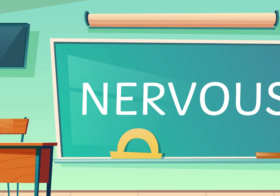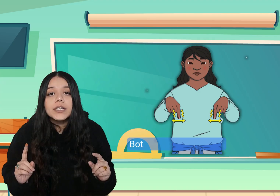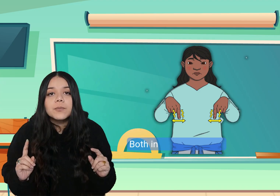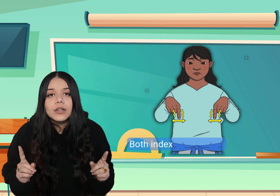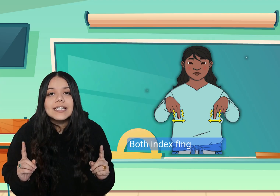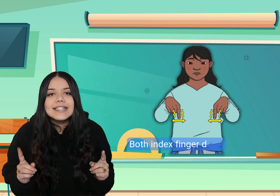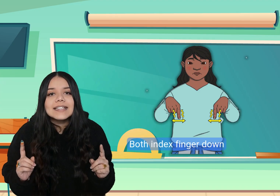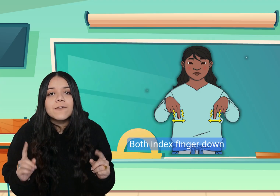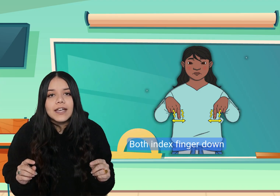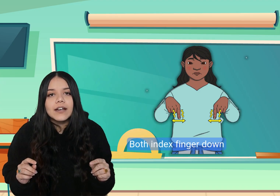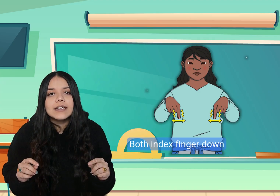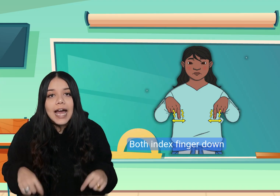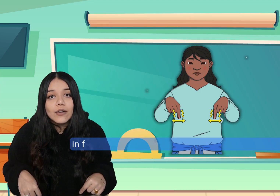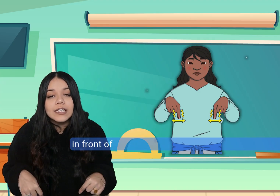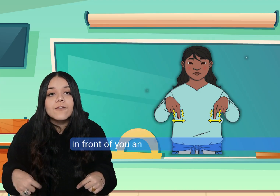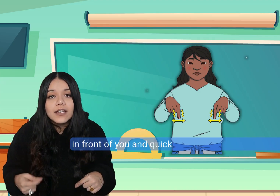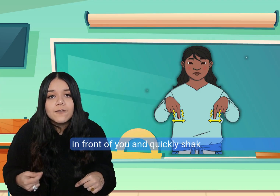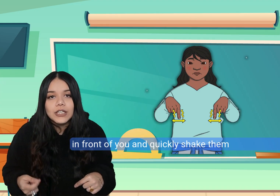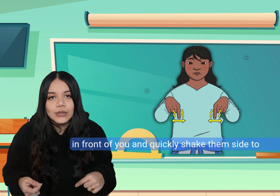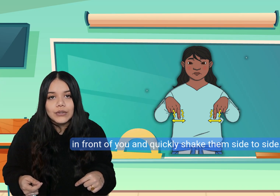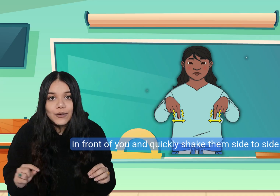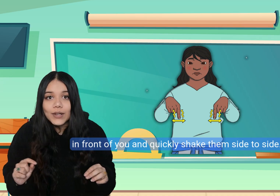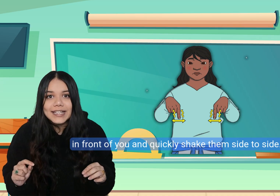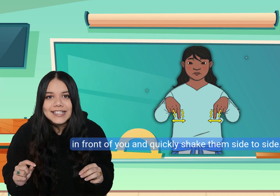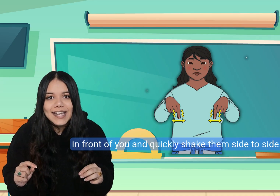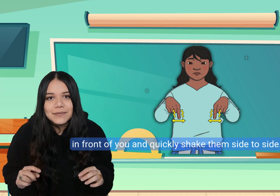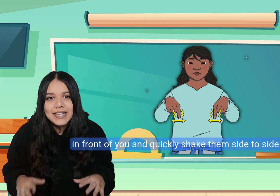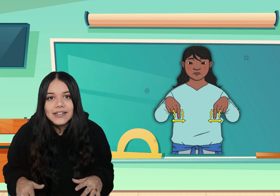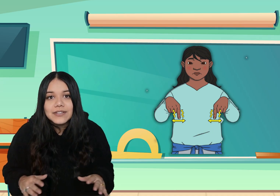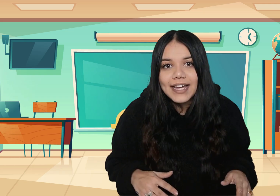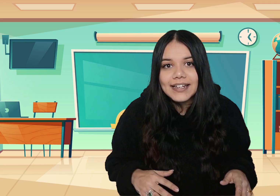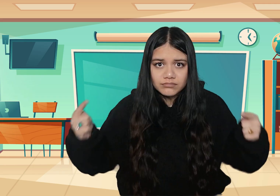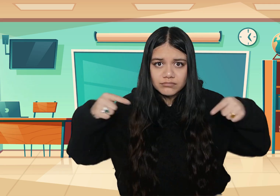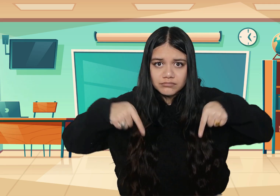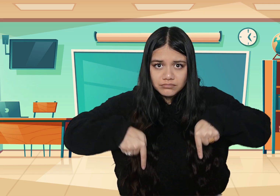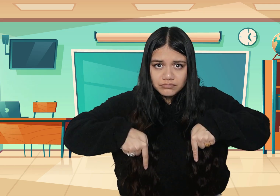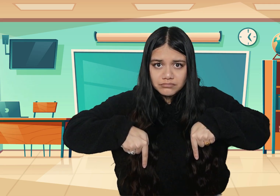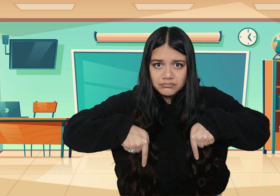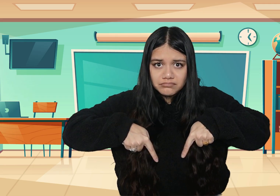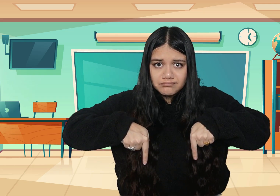Point both index finger down in front of you and quickly shake them side to side.